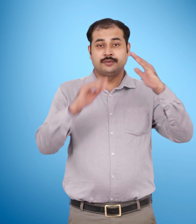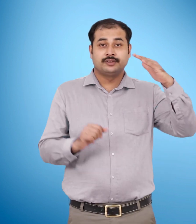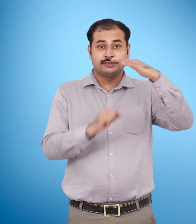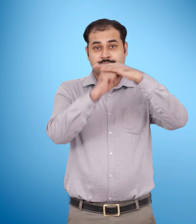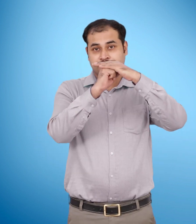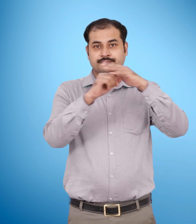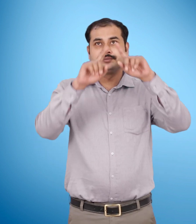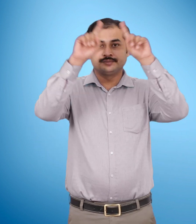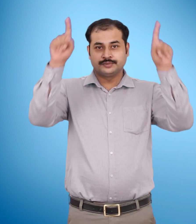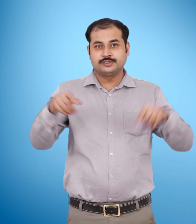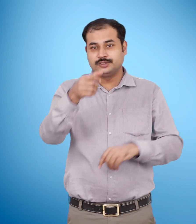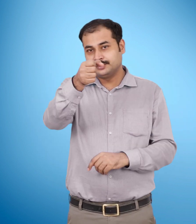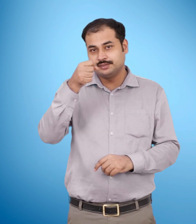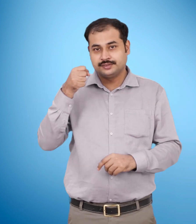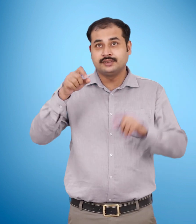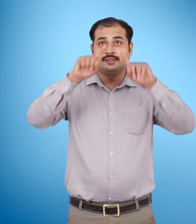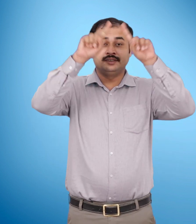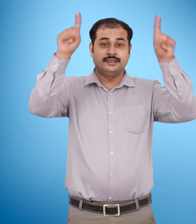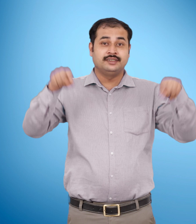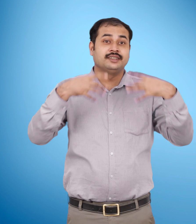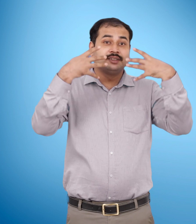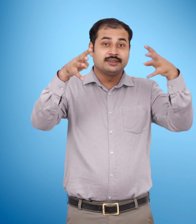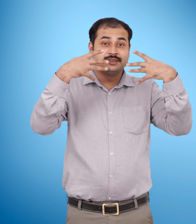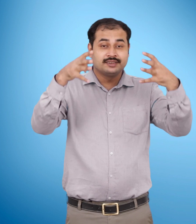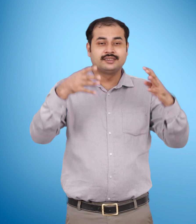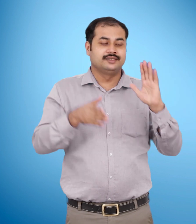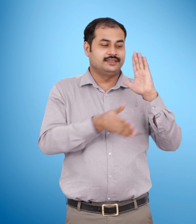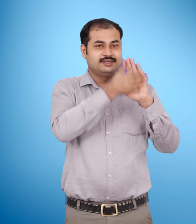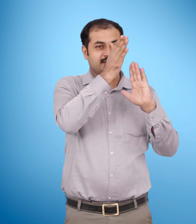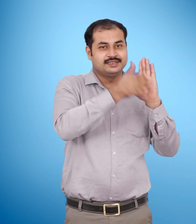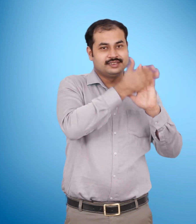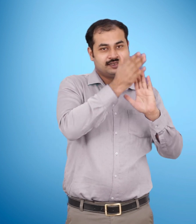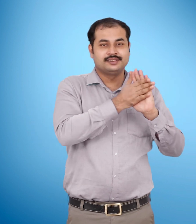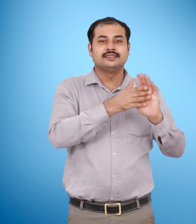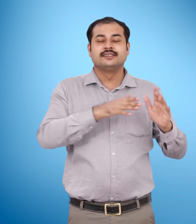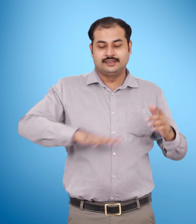Roof, Door, windows, walls, floor,